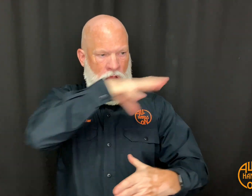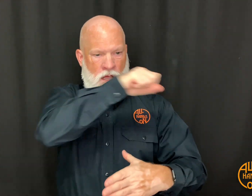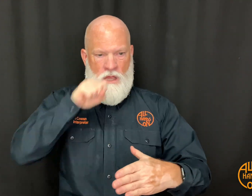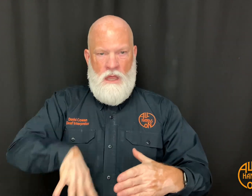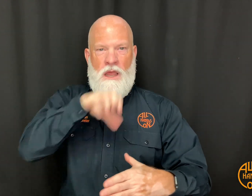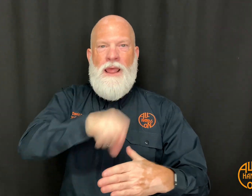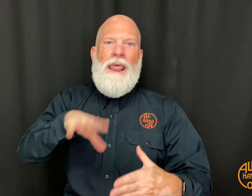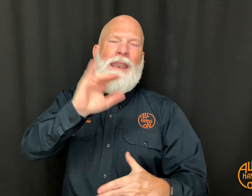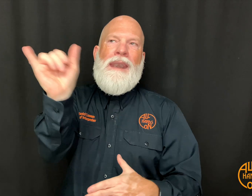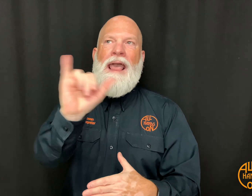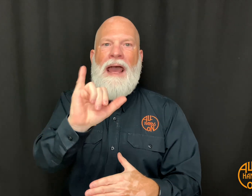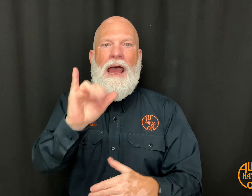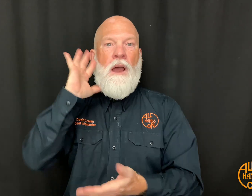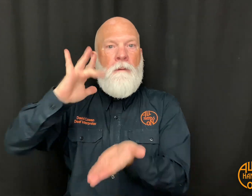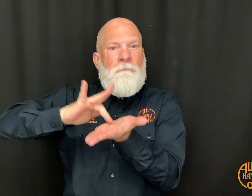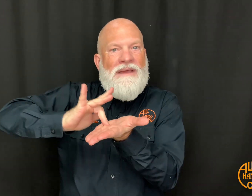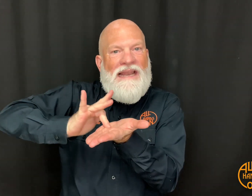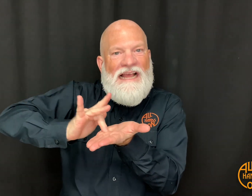weeks. Medicines.